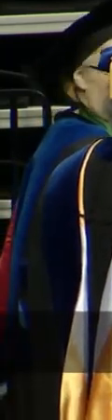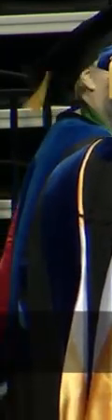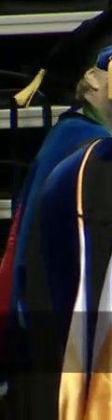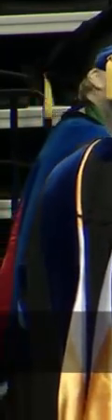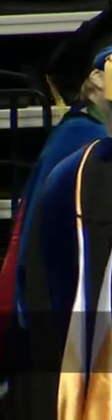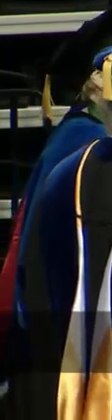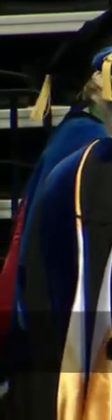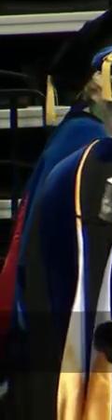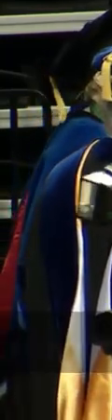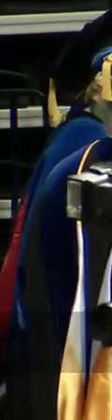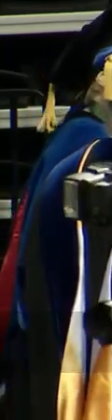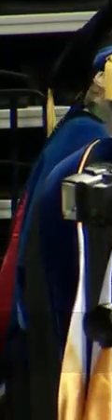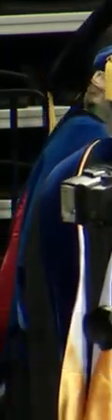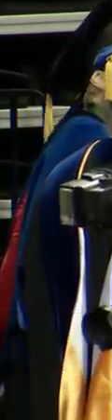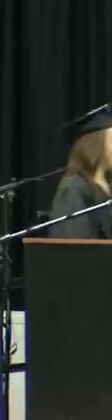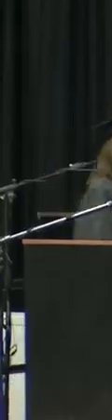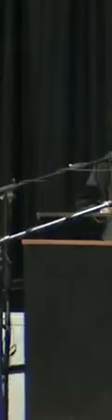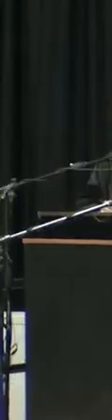Taylor Fuller.